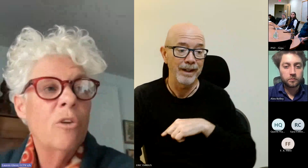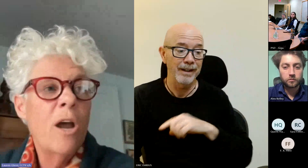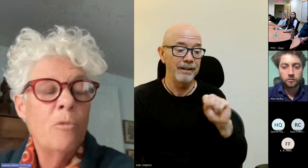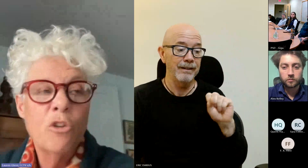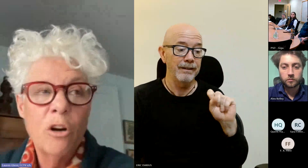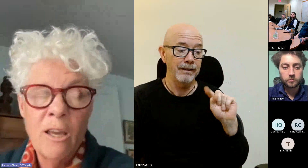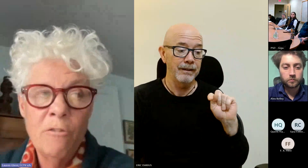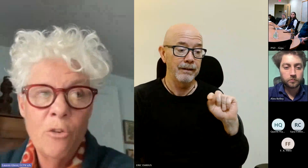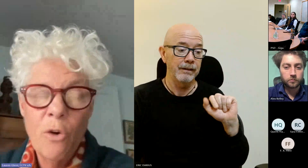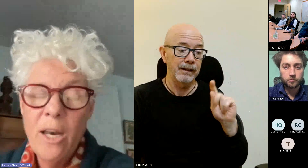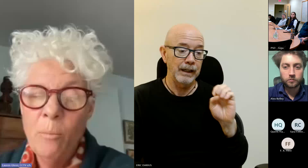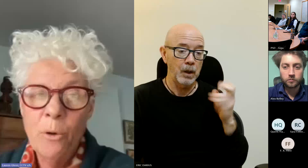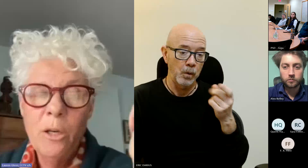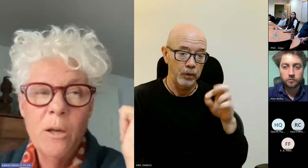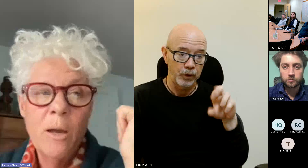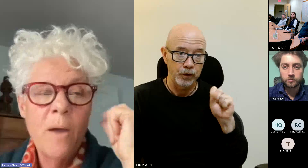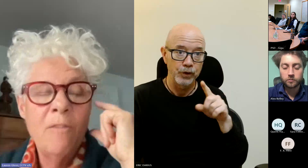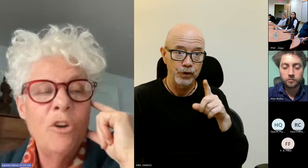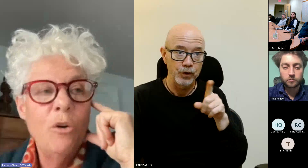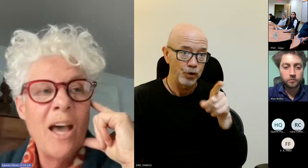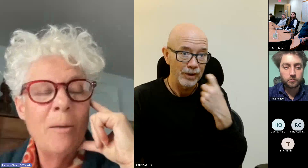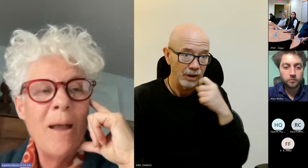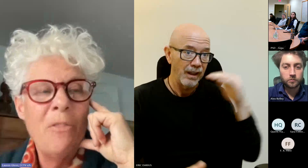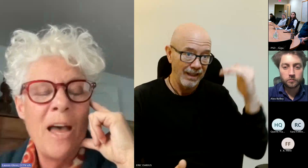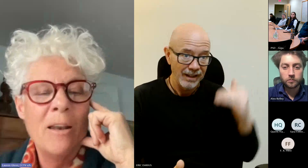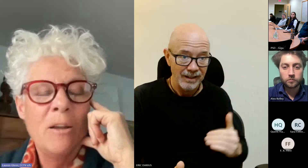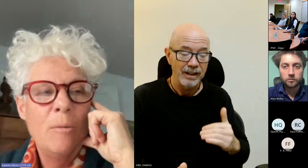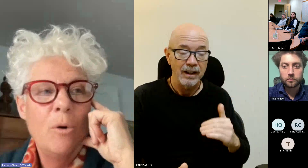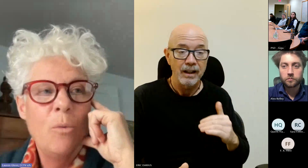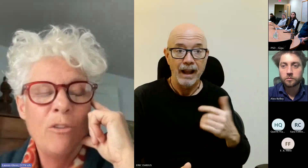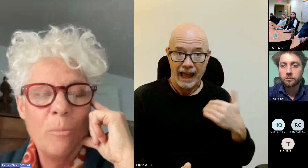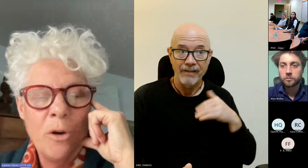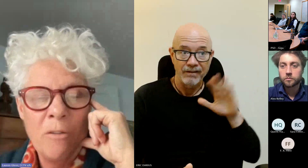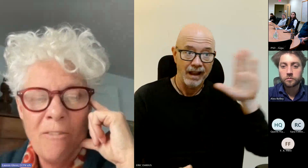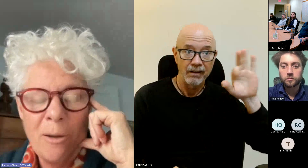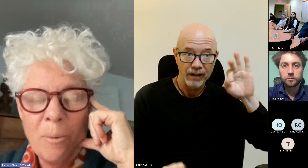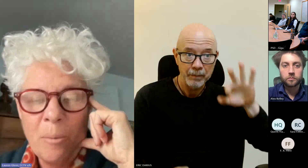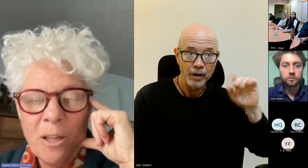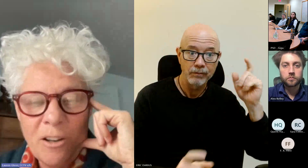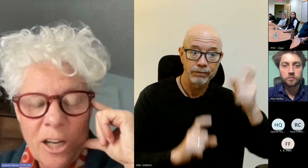listed, which I'm sure gave great input. I have no doubt about that. But what's